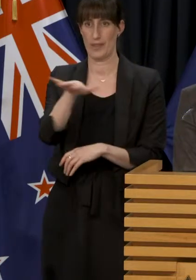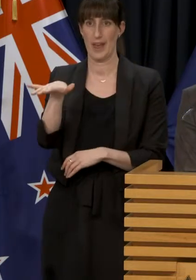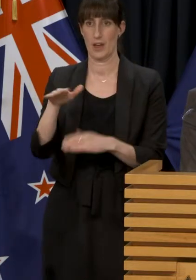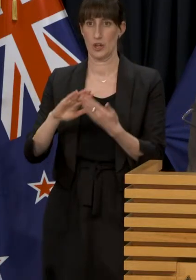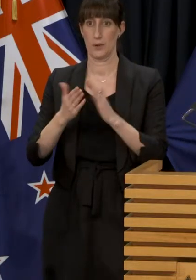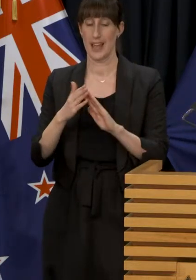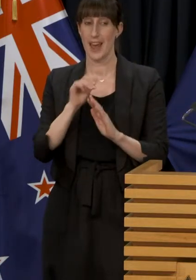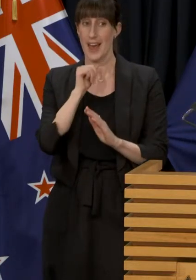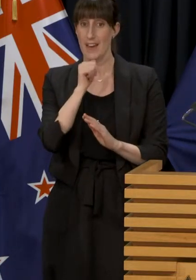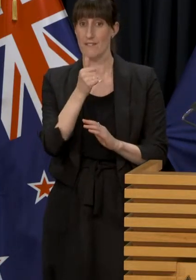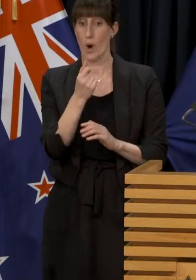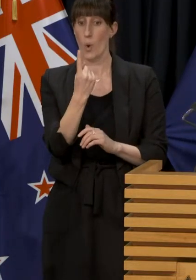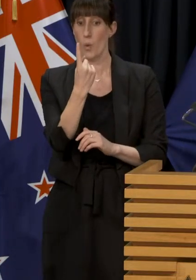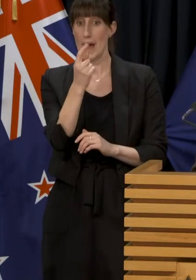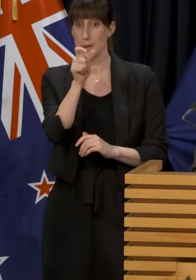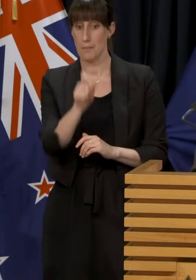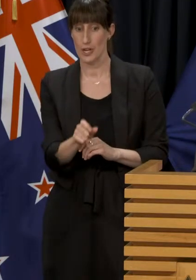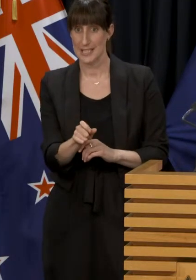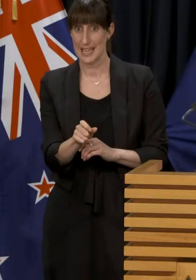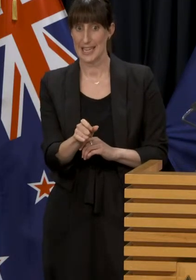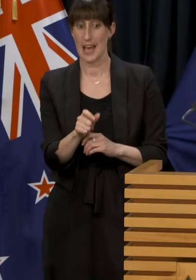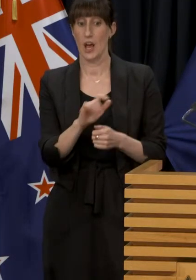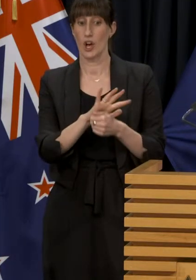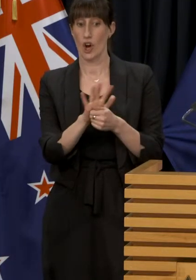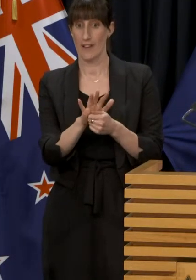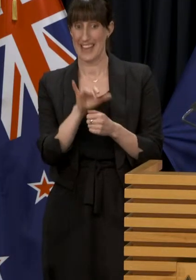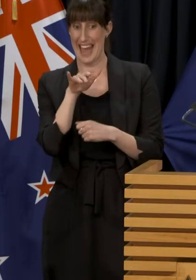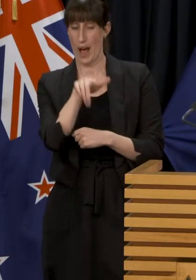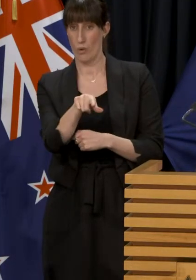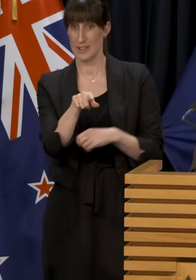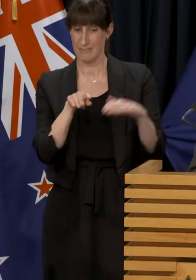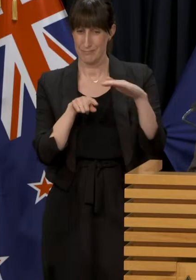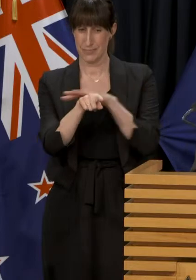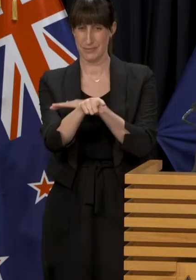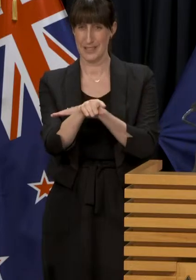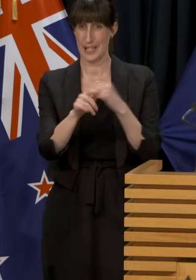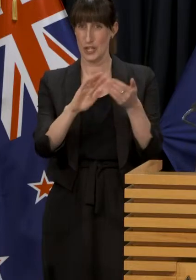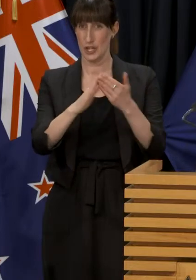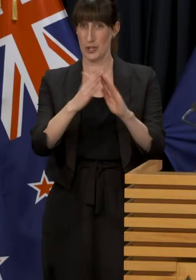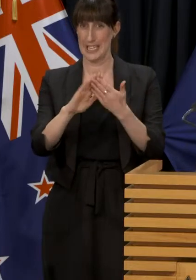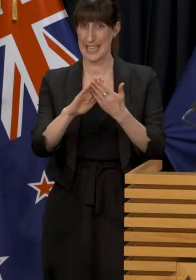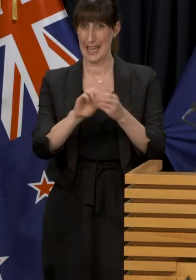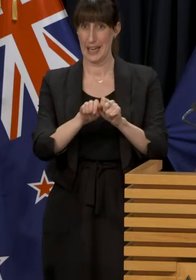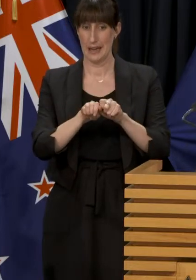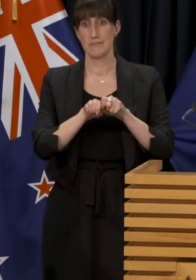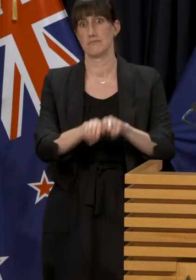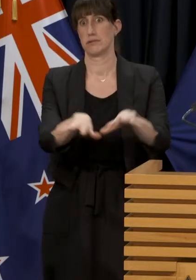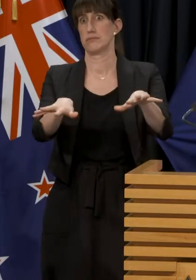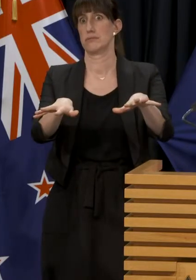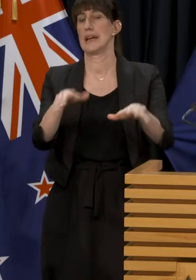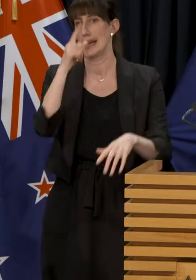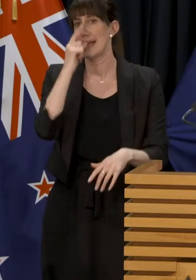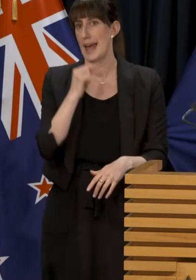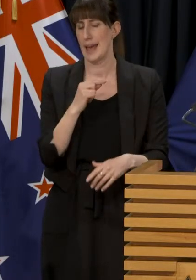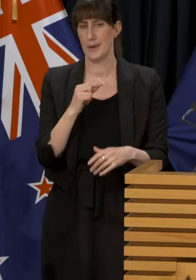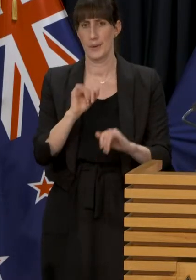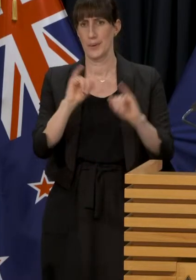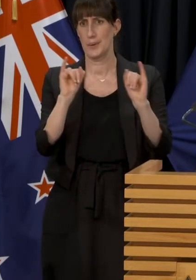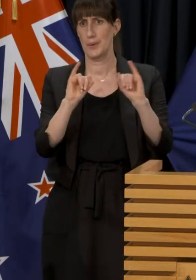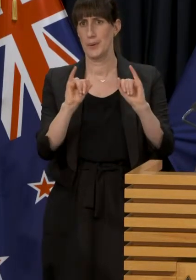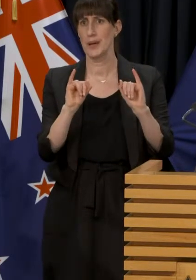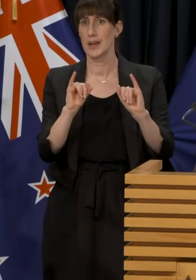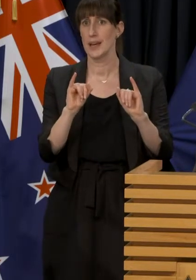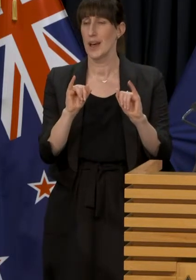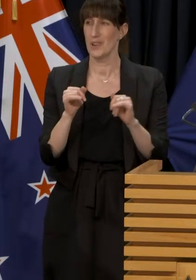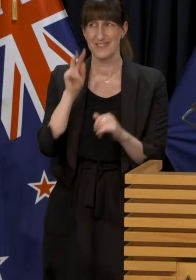could infect other people rapidly and turn into a wider outbreak if we are not vigilant and onto it quickly, and we have seen this